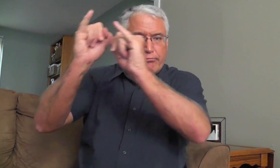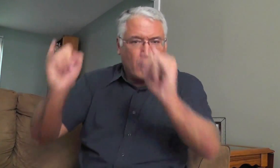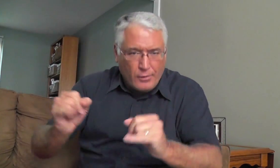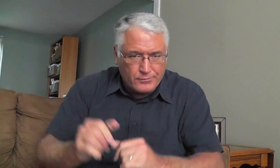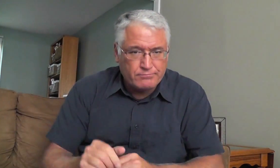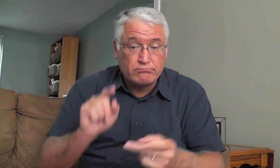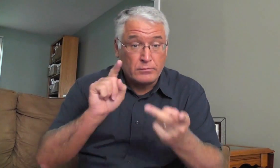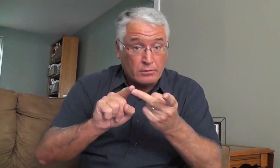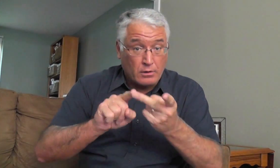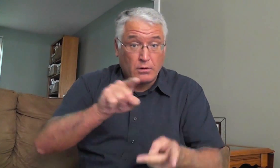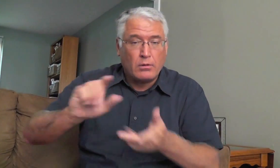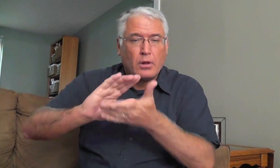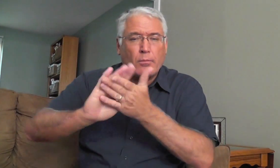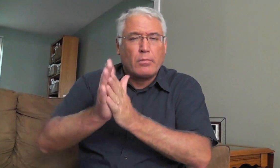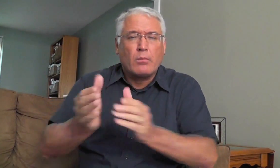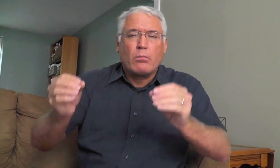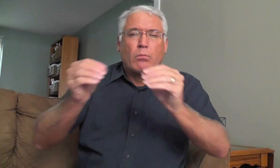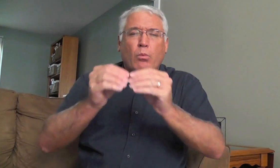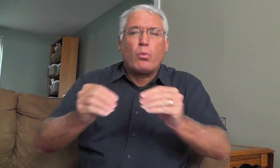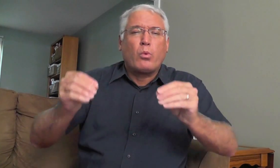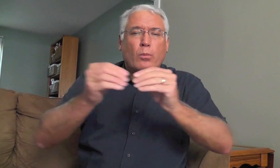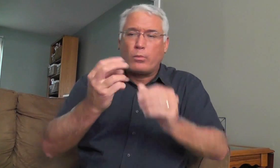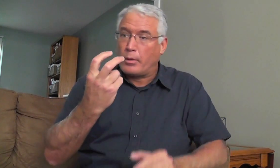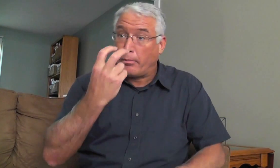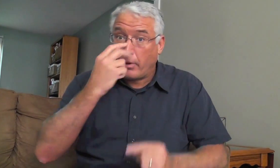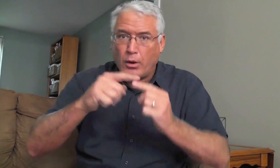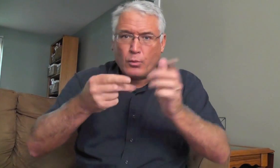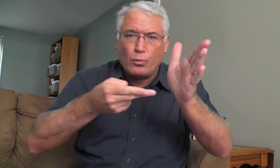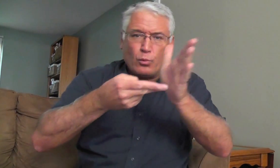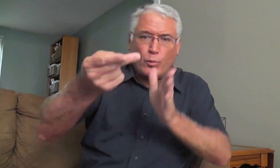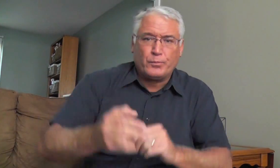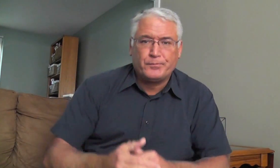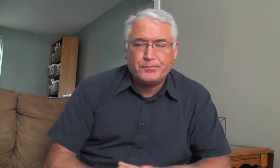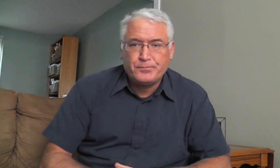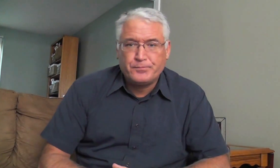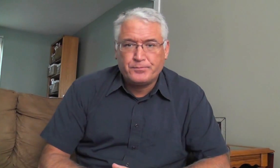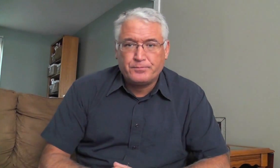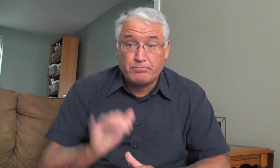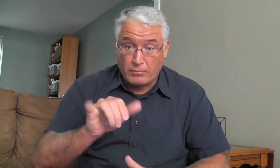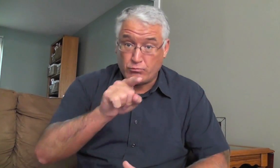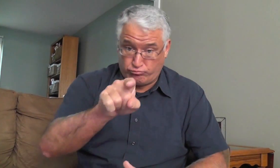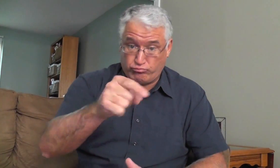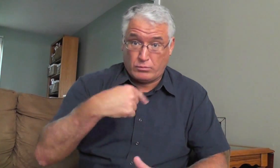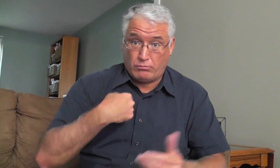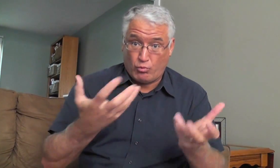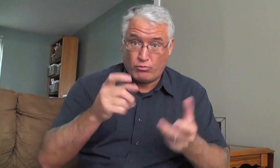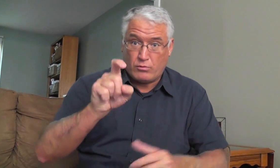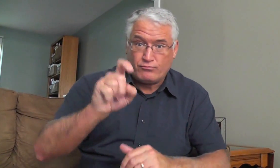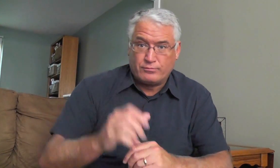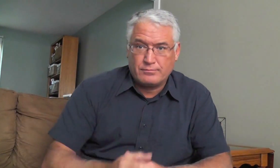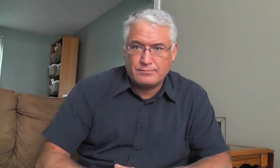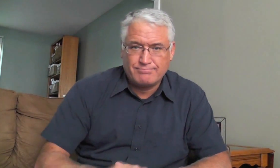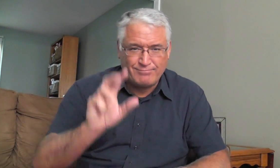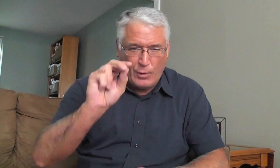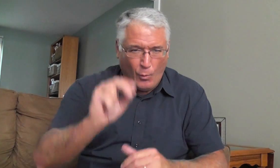to idolatry. Secondly, they become more and more blind to the truth. Is that what you and I want?